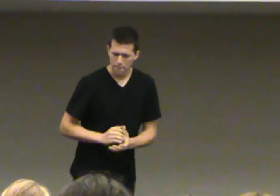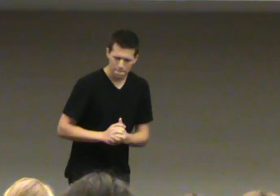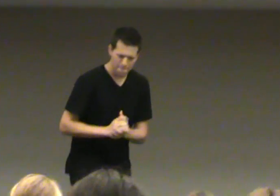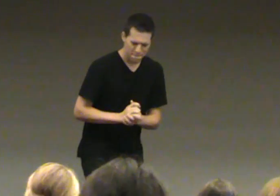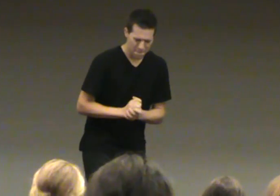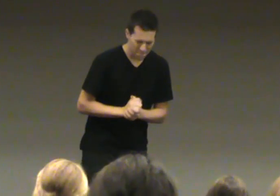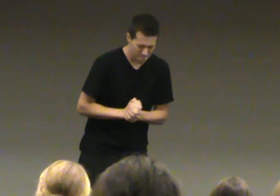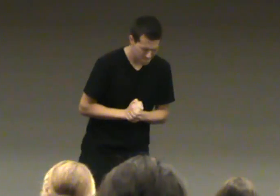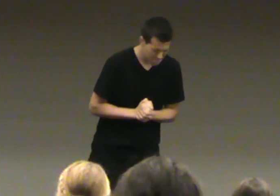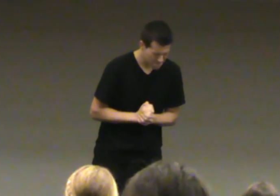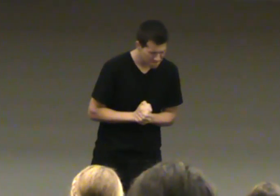eyes.